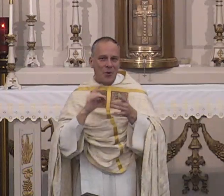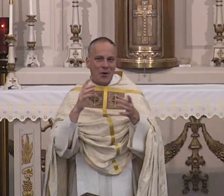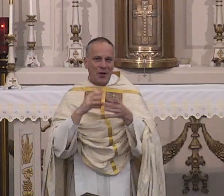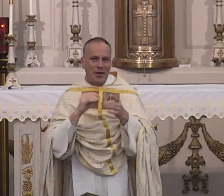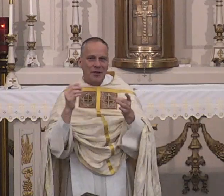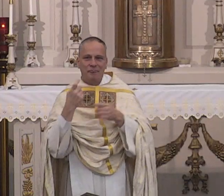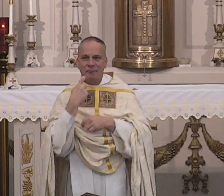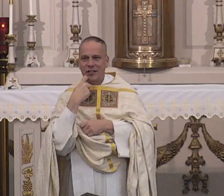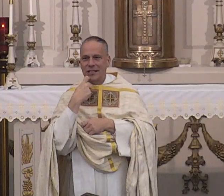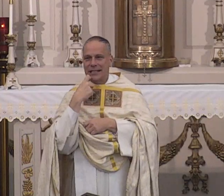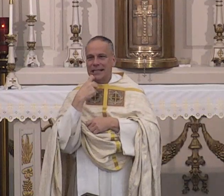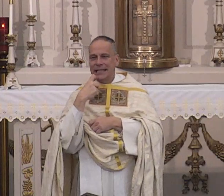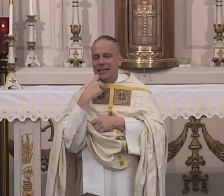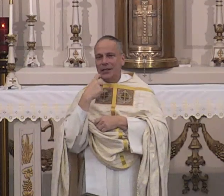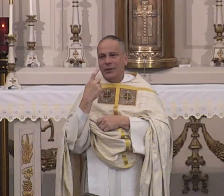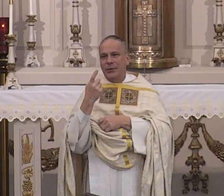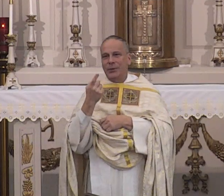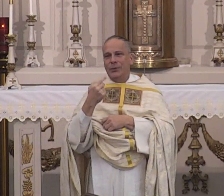And now,